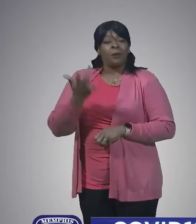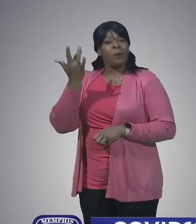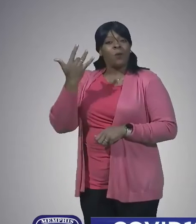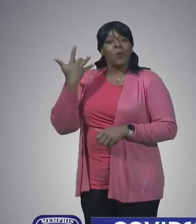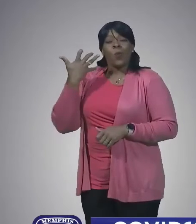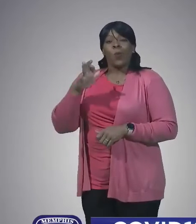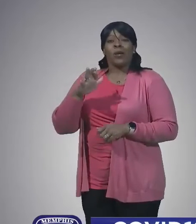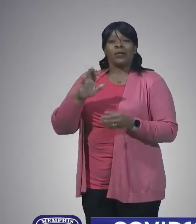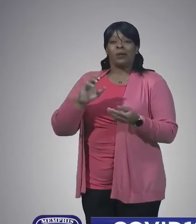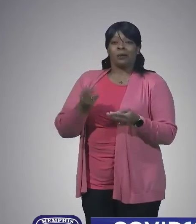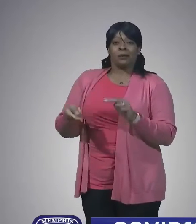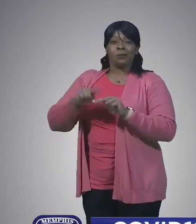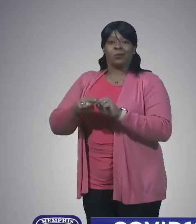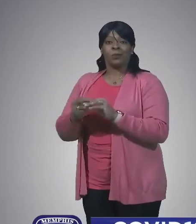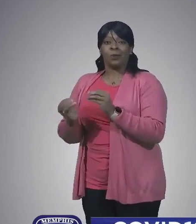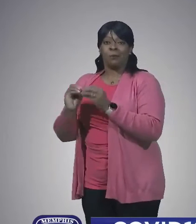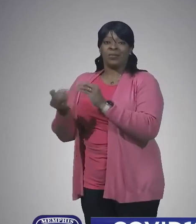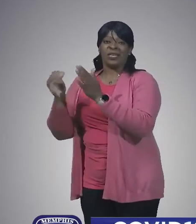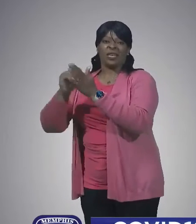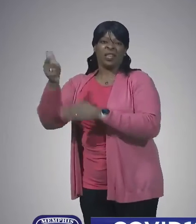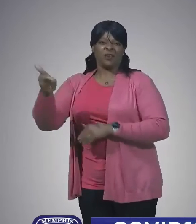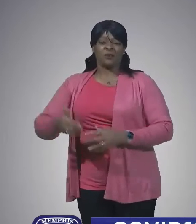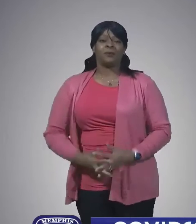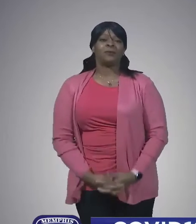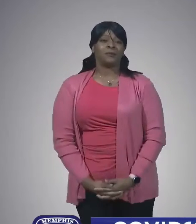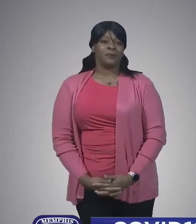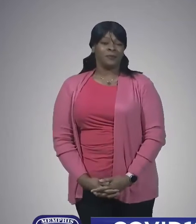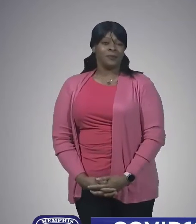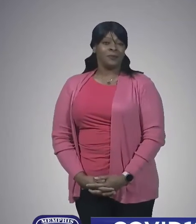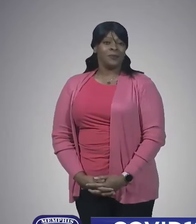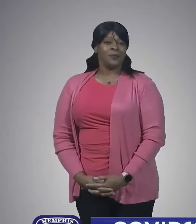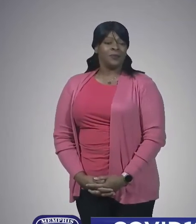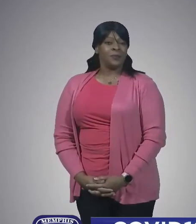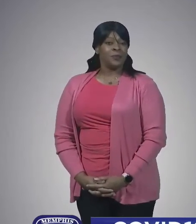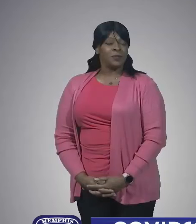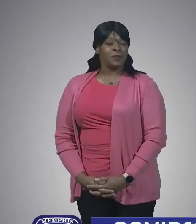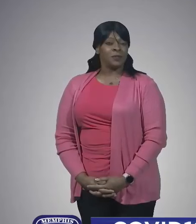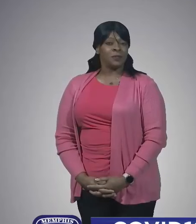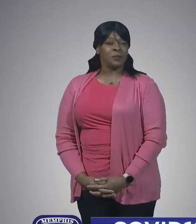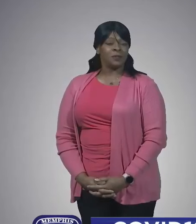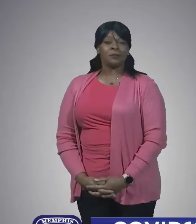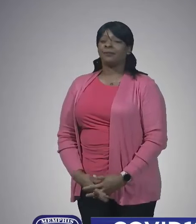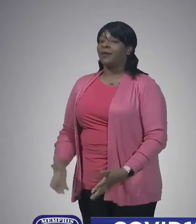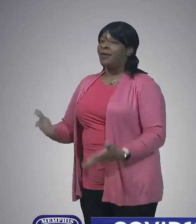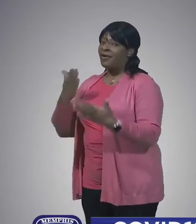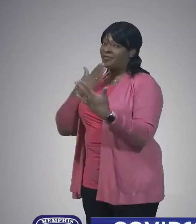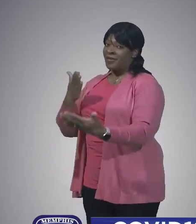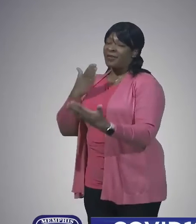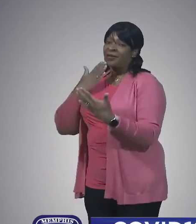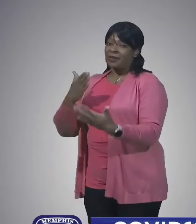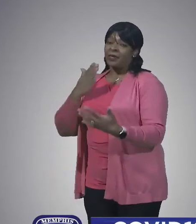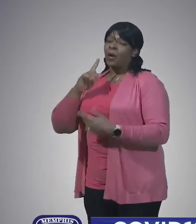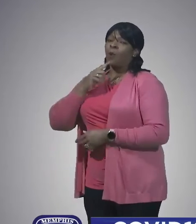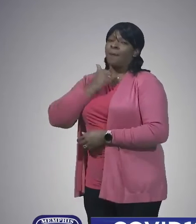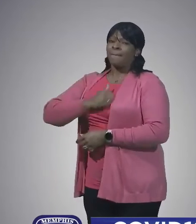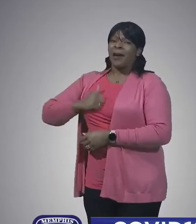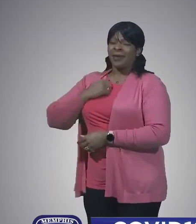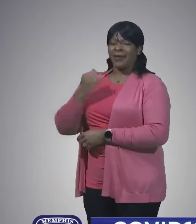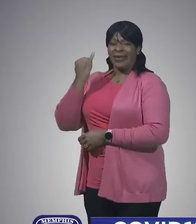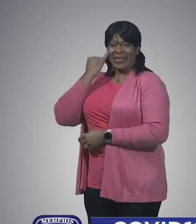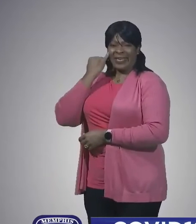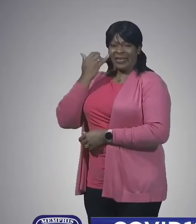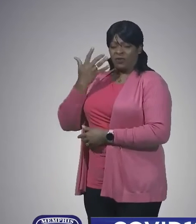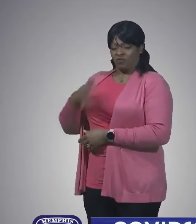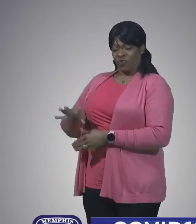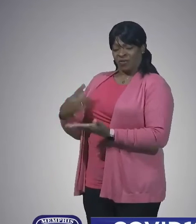tipped into another surge. Thank you. And I apologize if this was